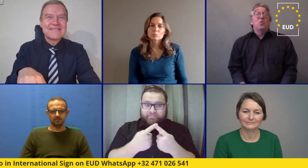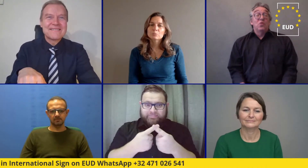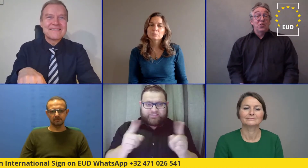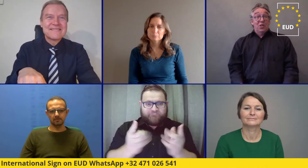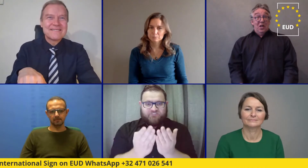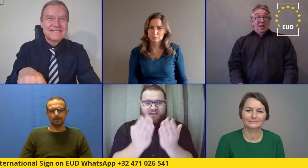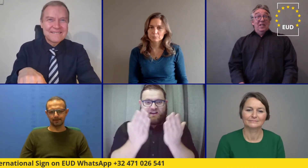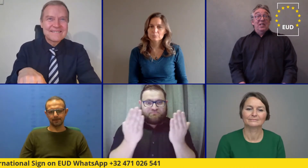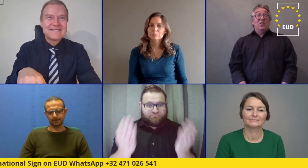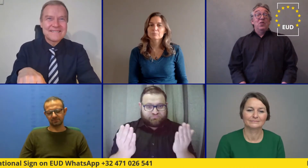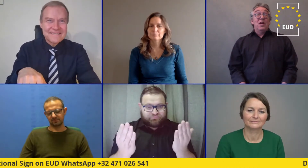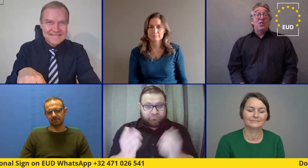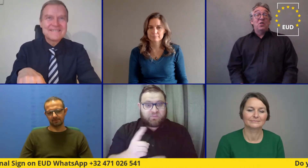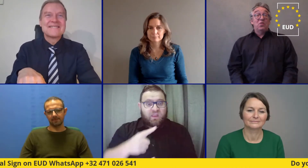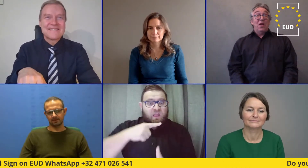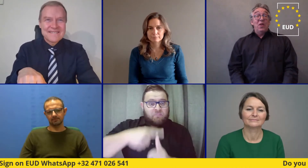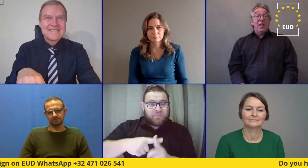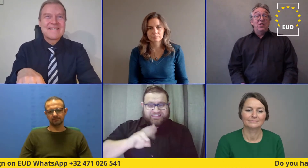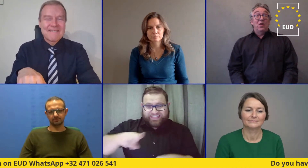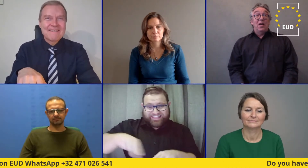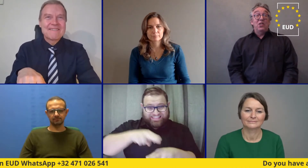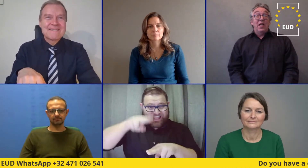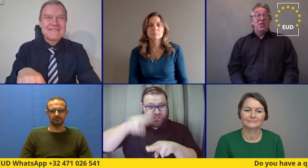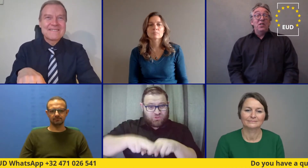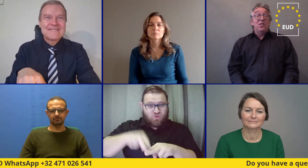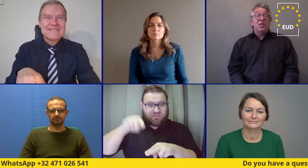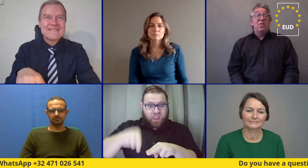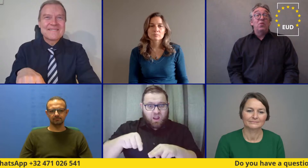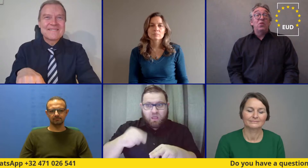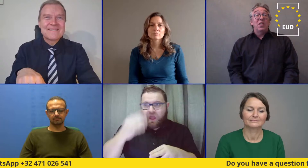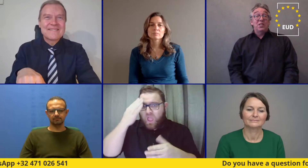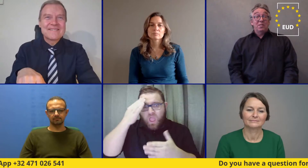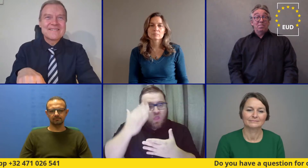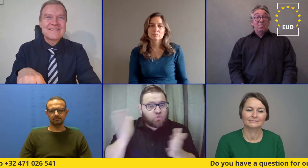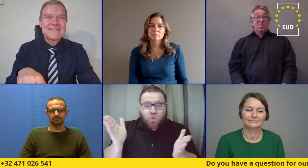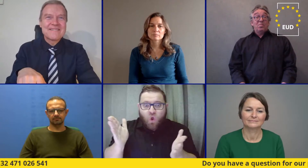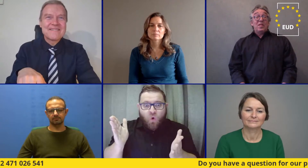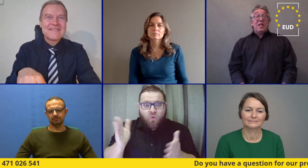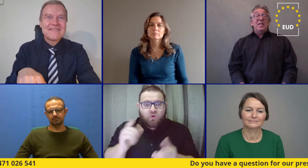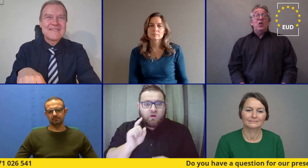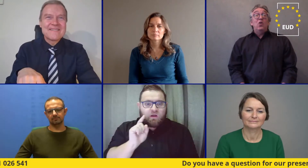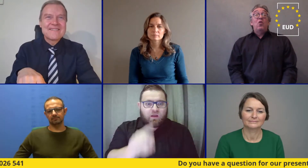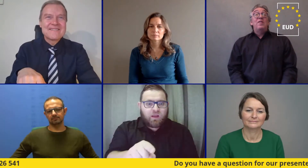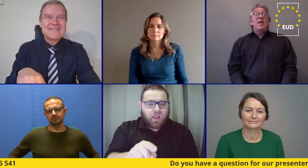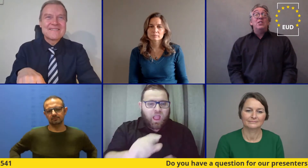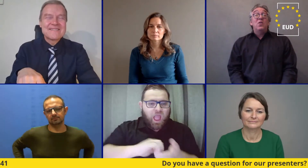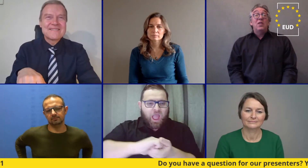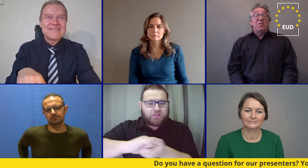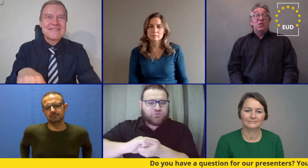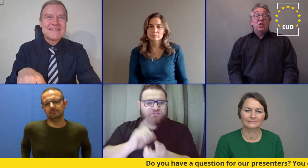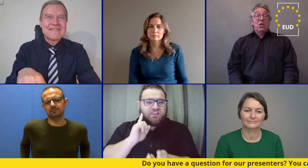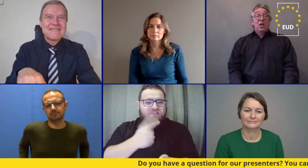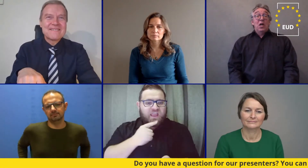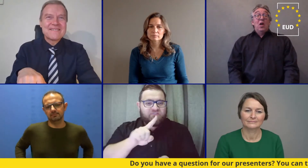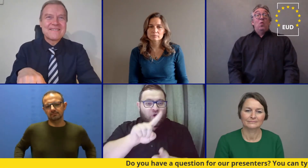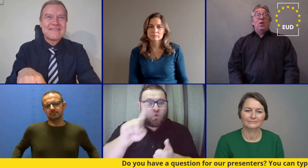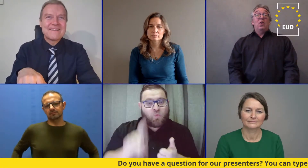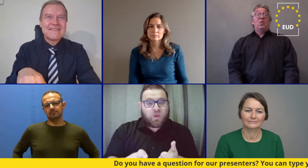transpose this international regulations or legislation, that's a different process. It's on a national level where